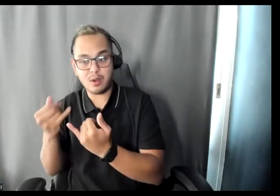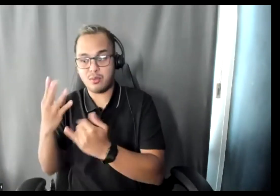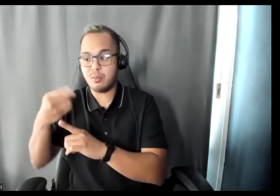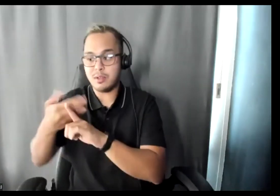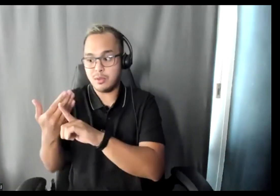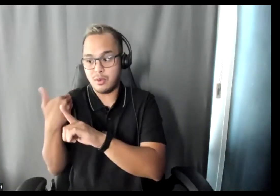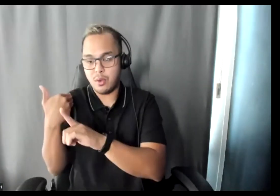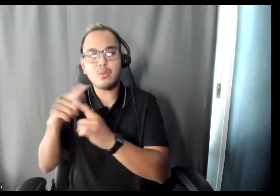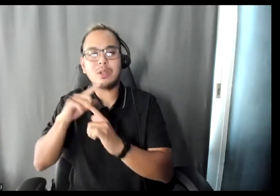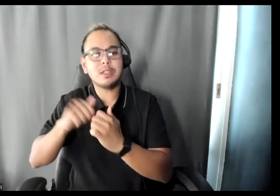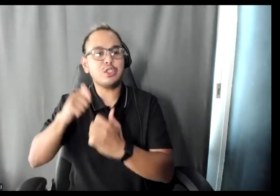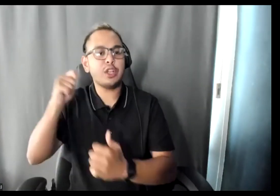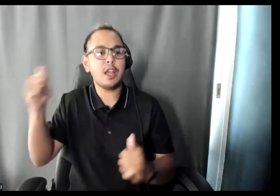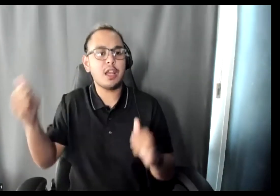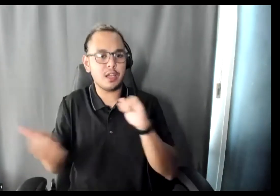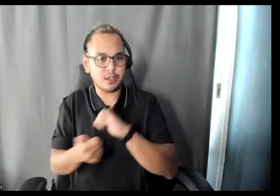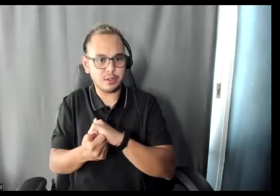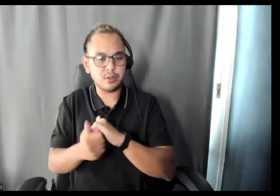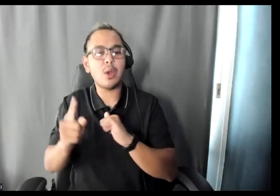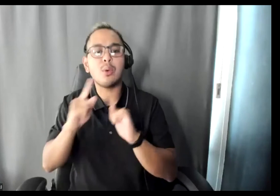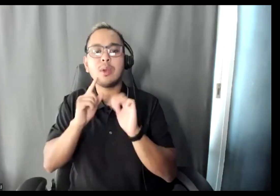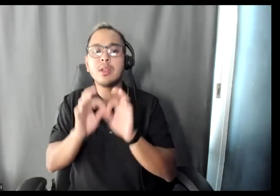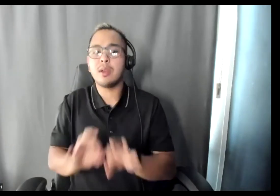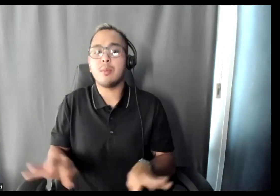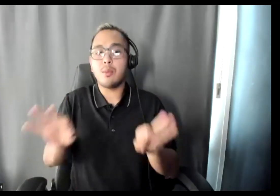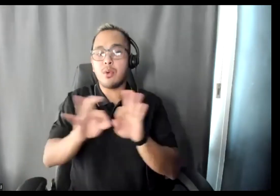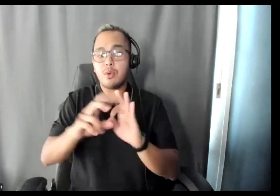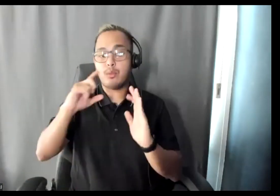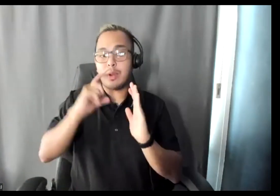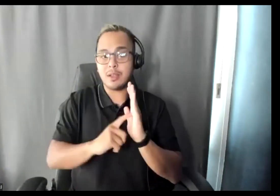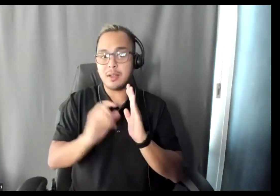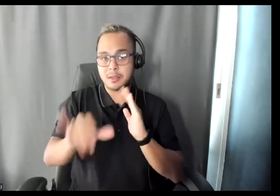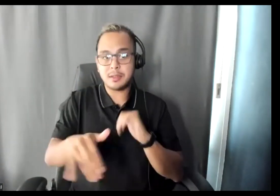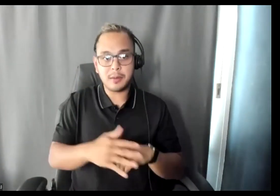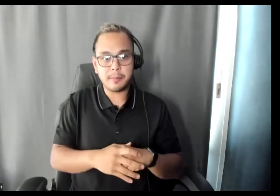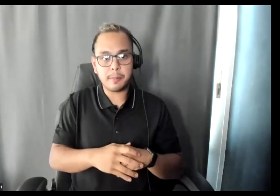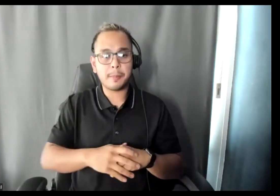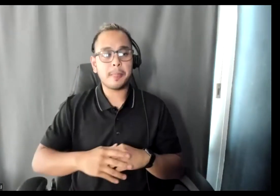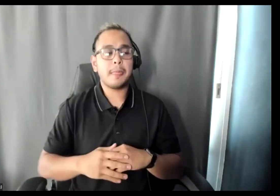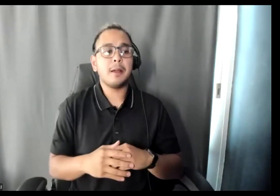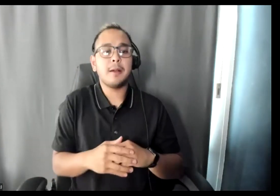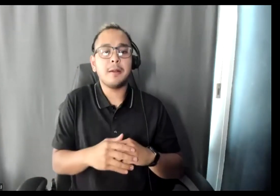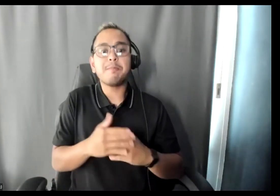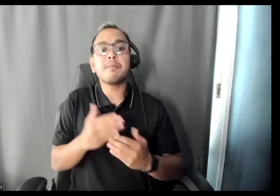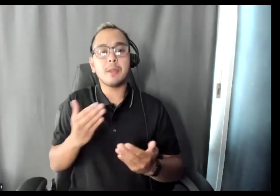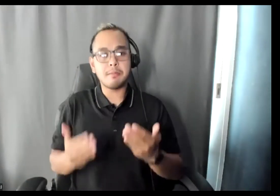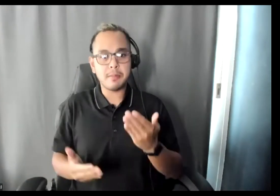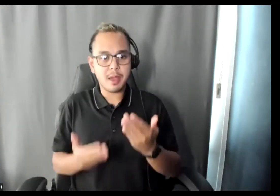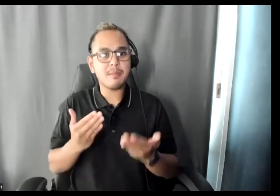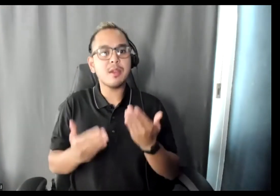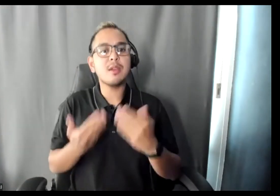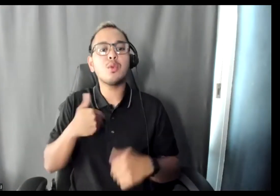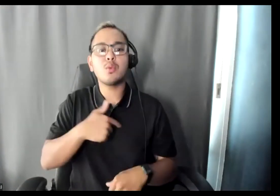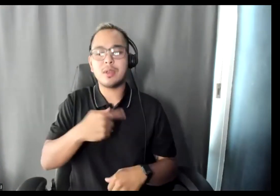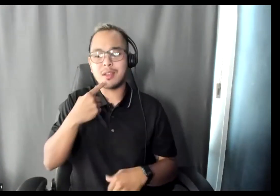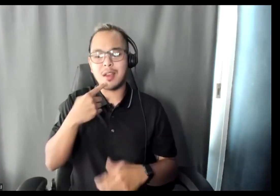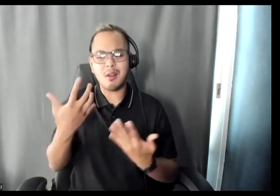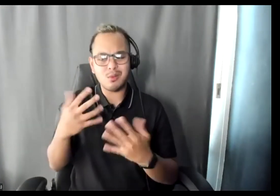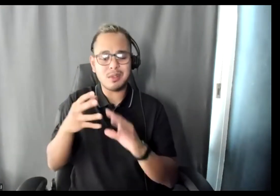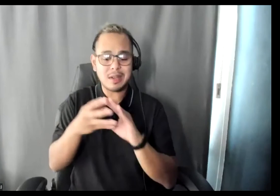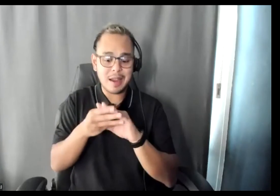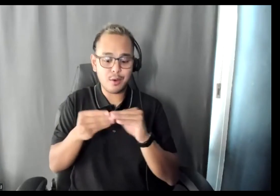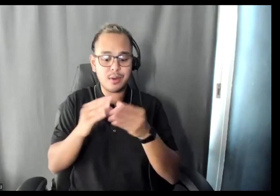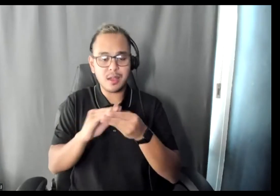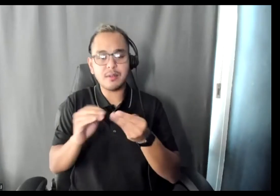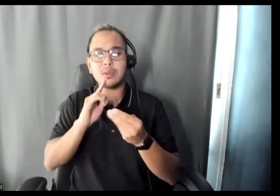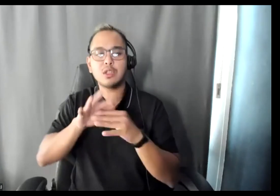speaks to how important it is to recognize that although we may commonly tell ourselves narrative is a slow game, it